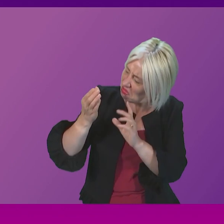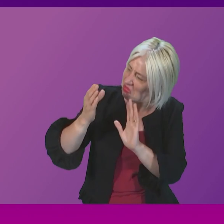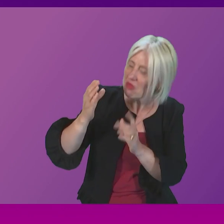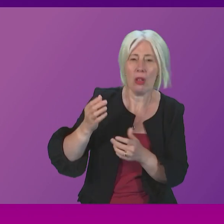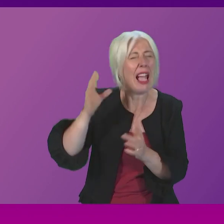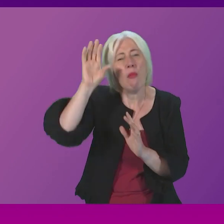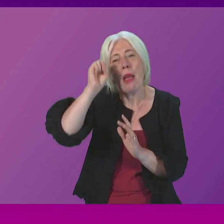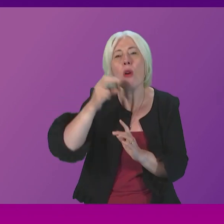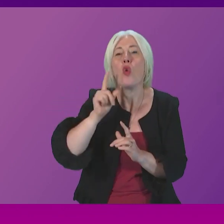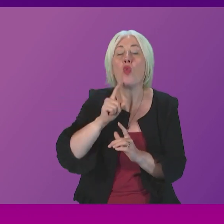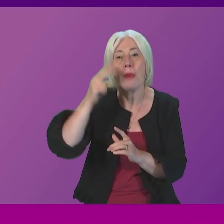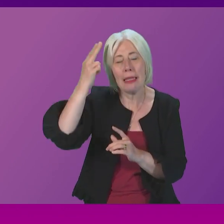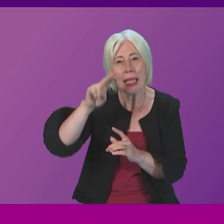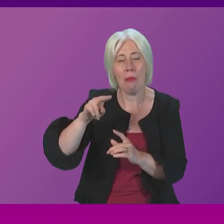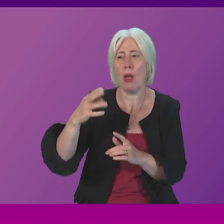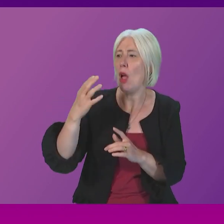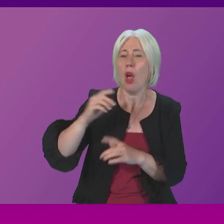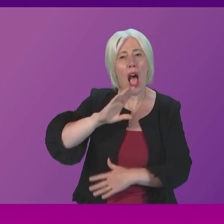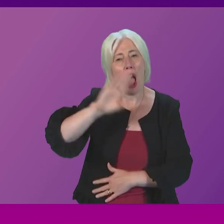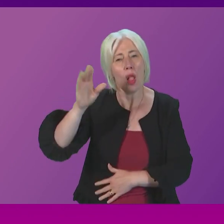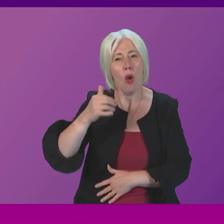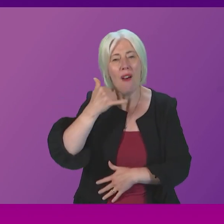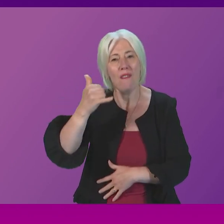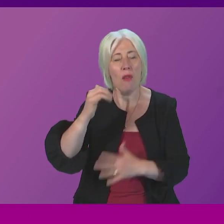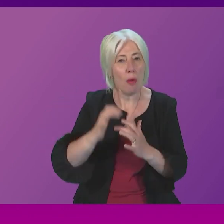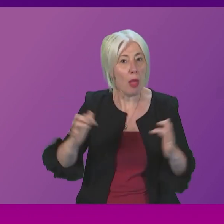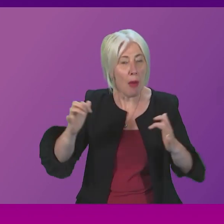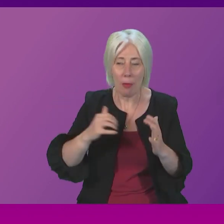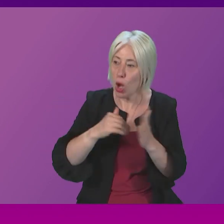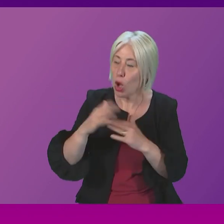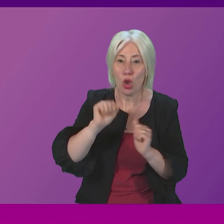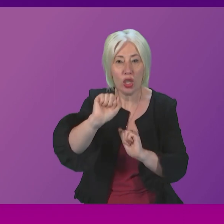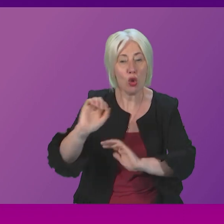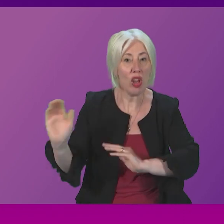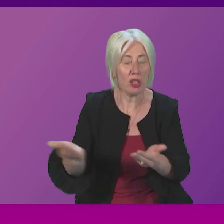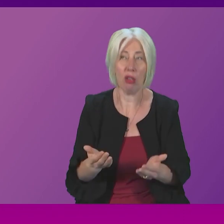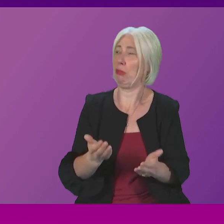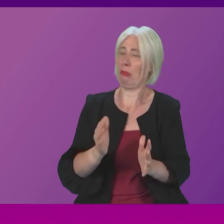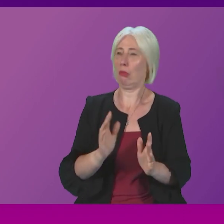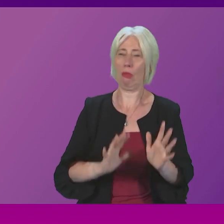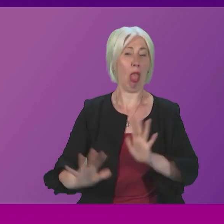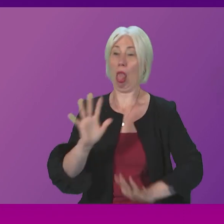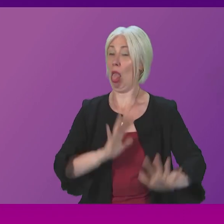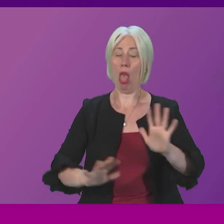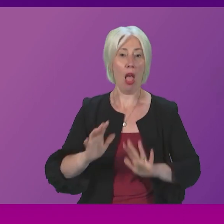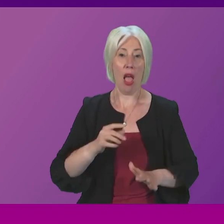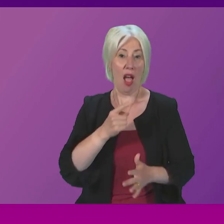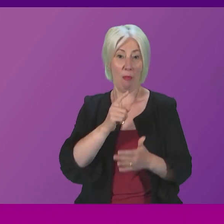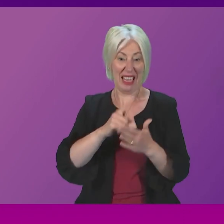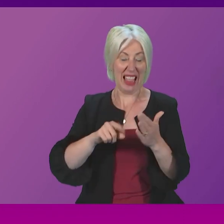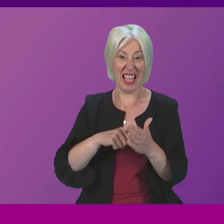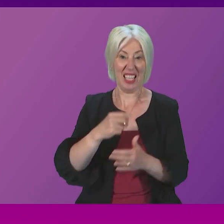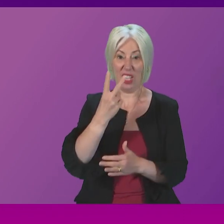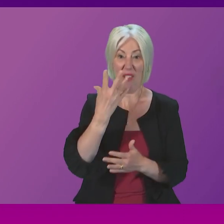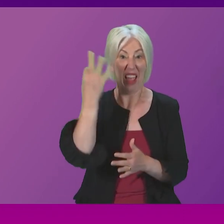can't remember the woman's name, but she was incredible. She said, hello, I'm phoning from the Parliament to sort out your induction. I was like, right, I've only been elected